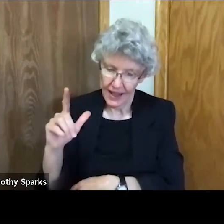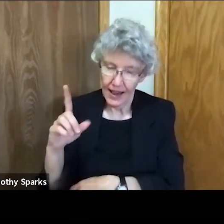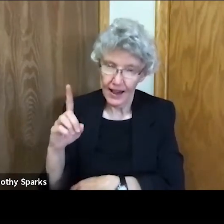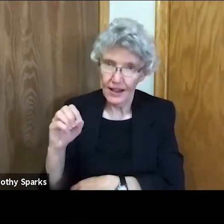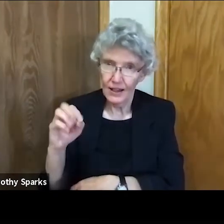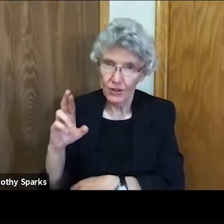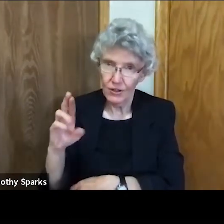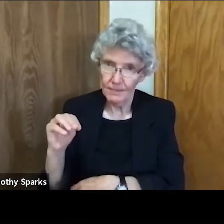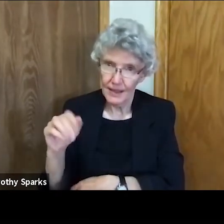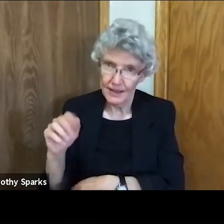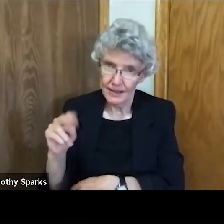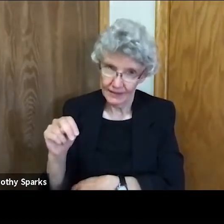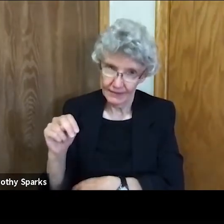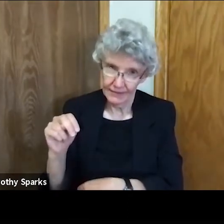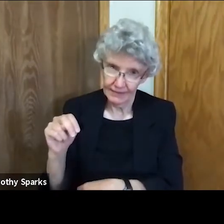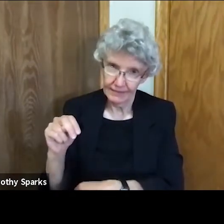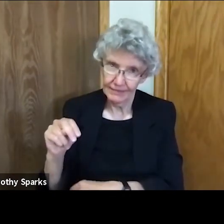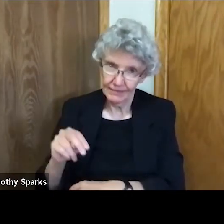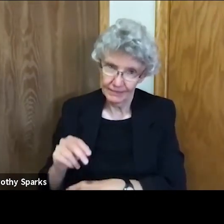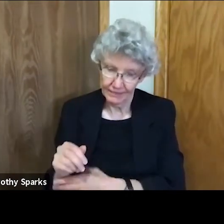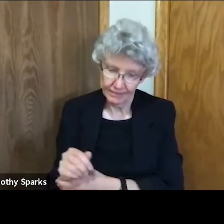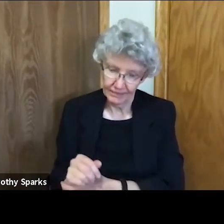Lauren Alderman,